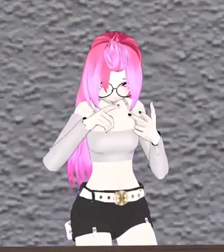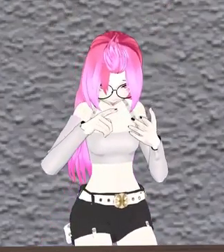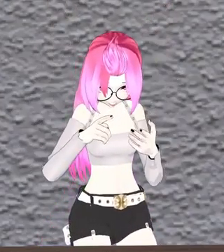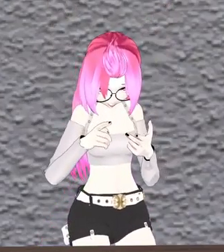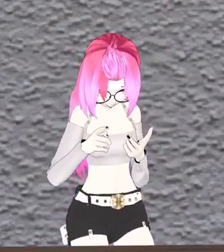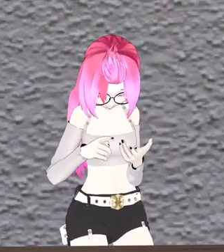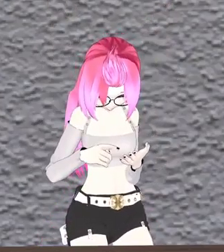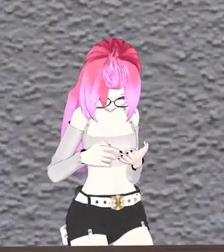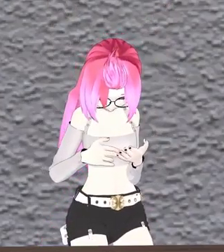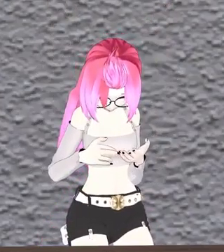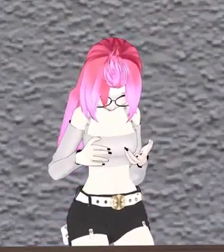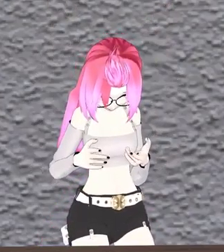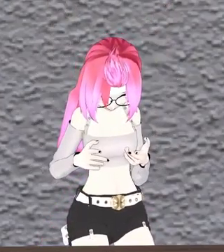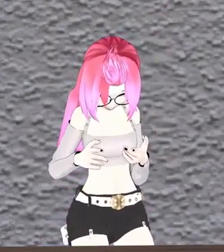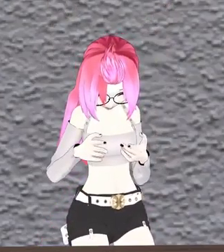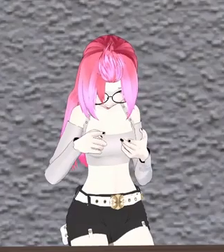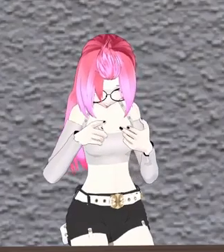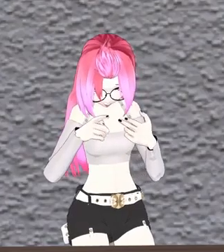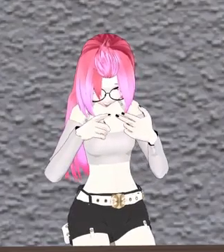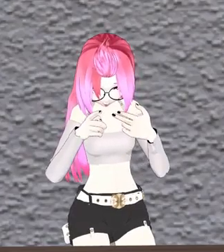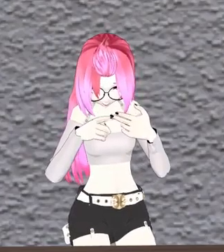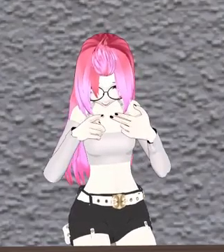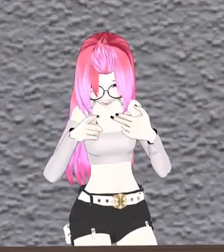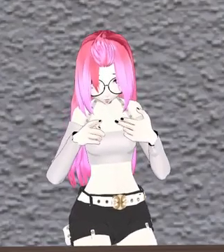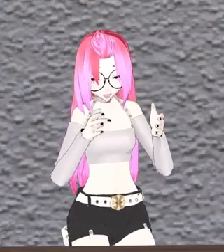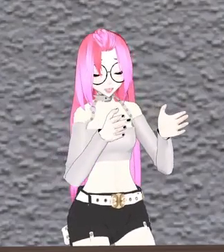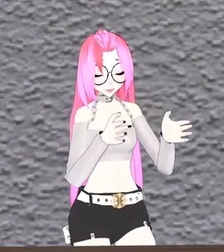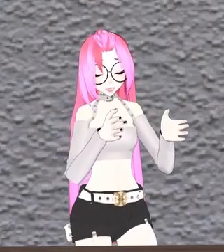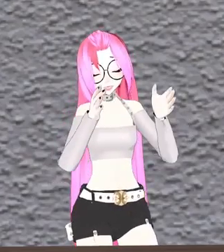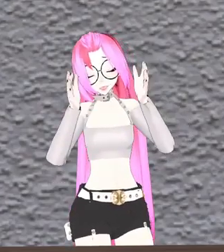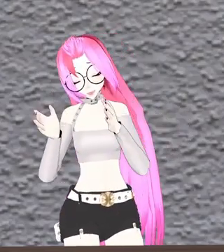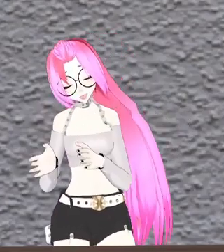Sorry. Okay. Hold on. Tracking go brr. Third. Space.